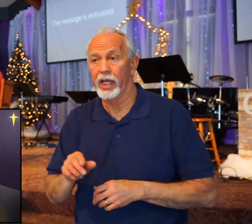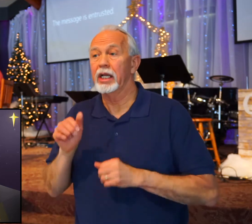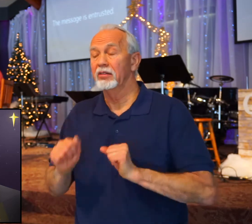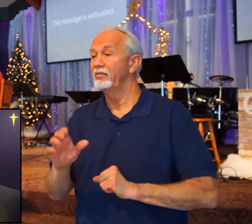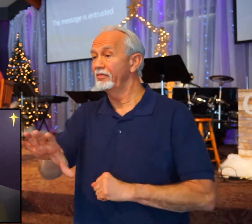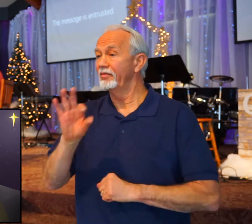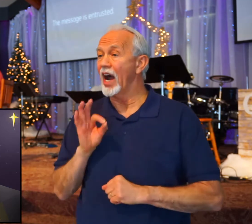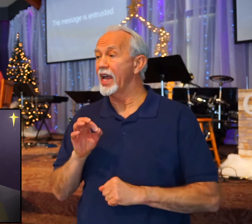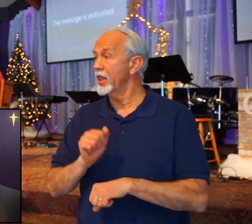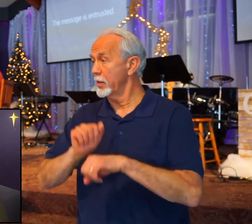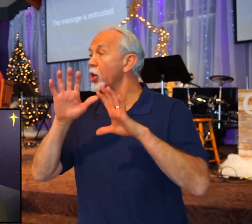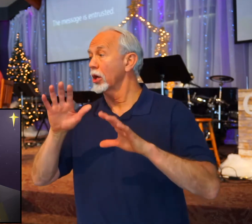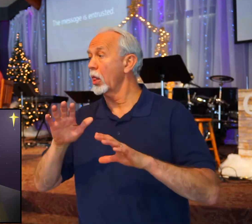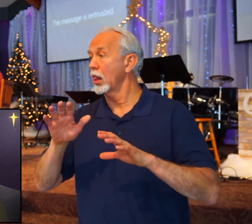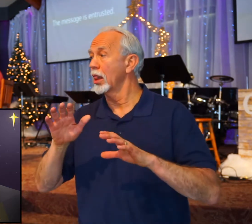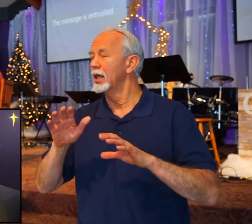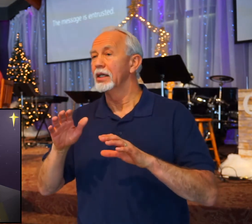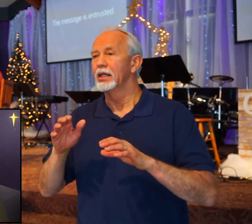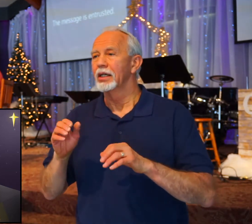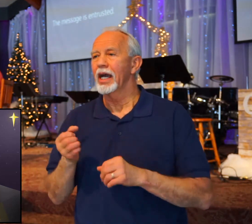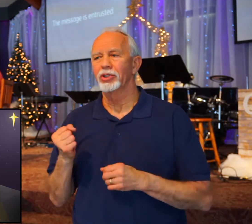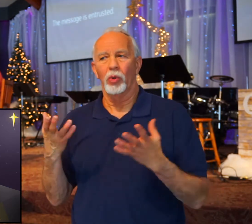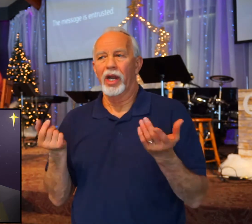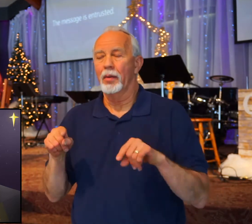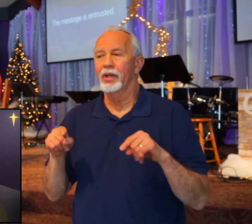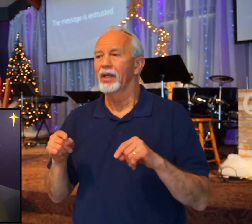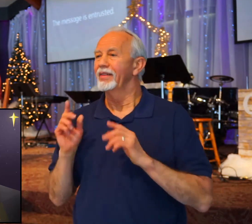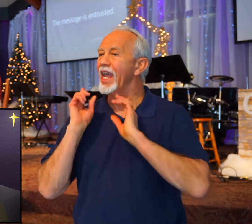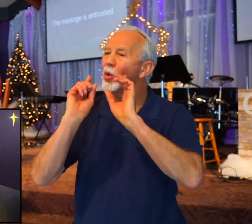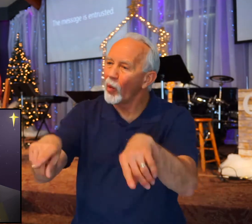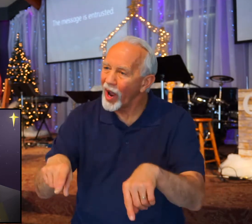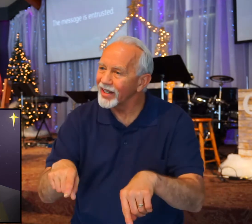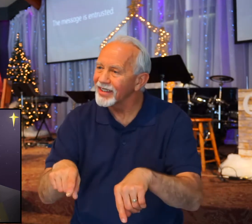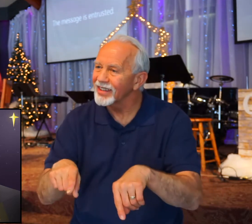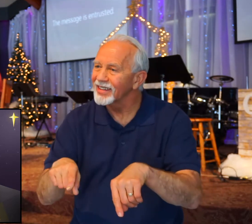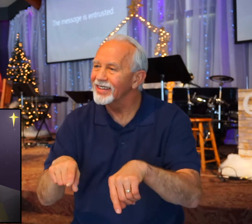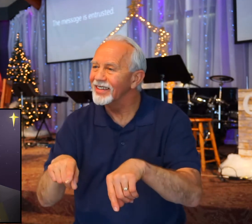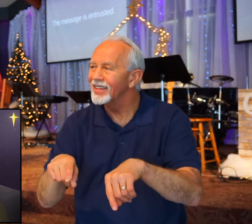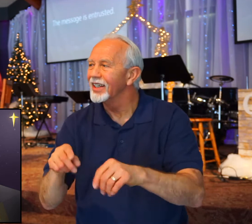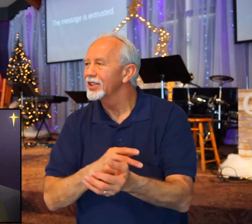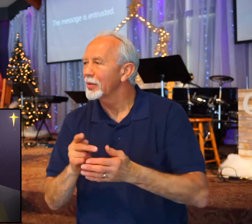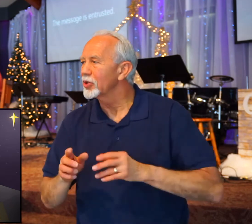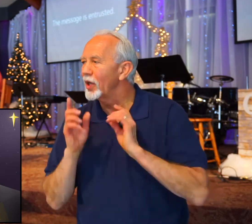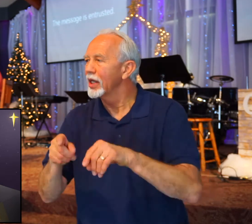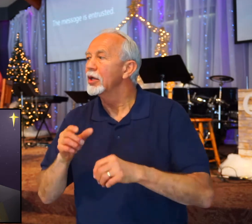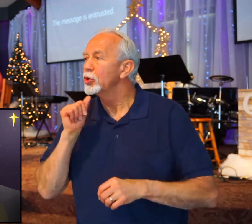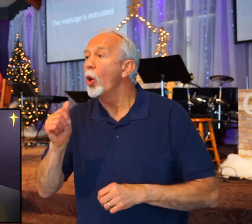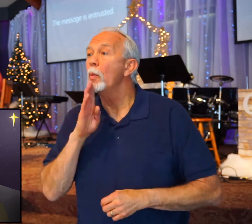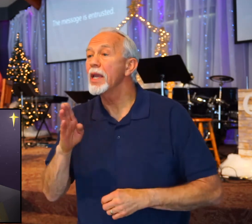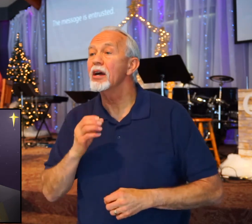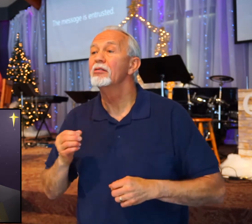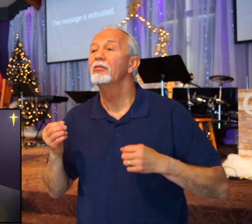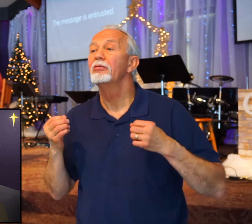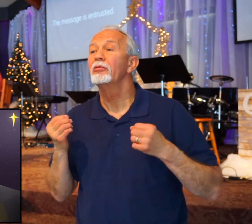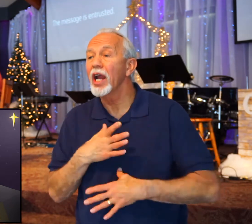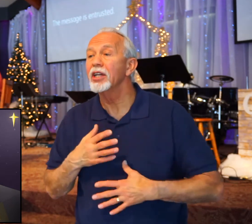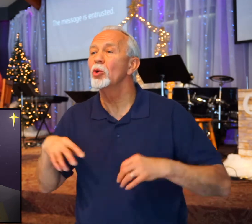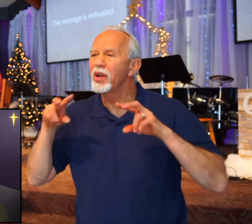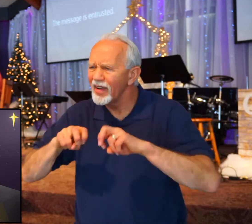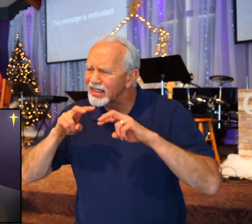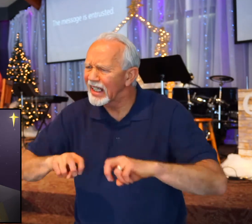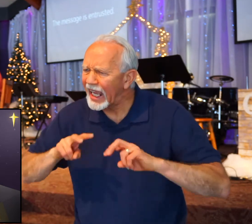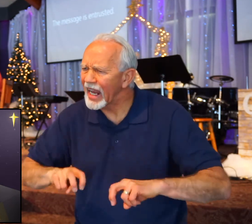find the miracle, and so they went. And I just want to tell you, don't be afraid to